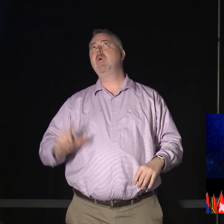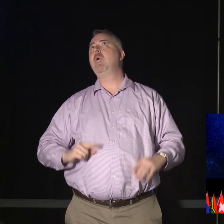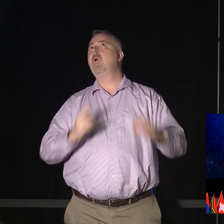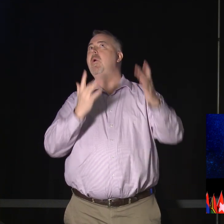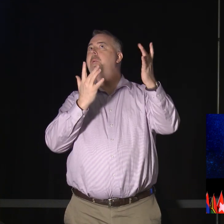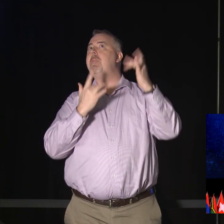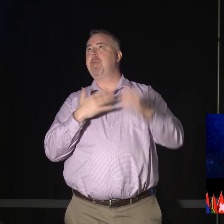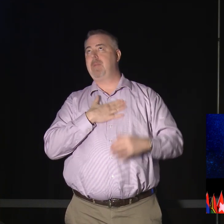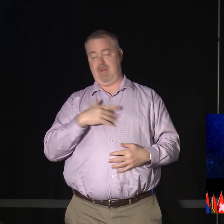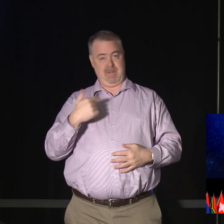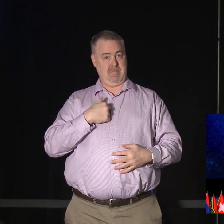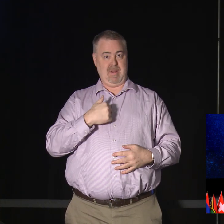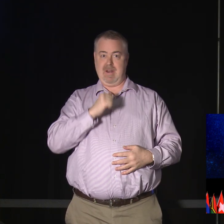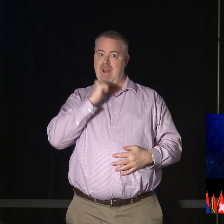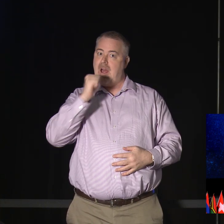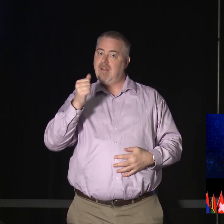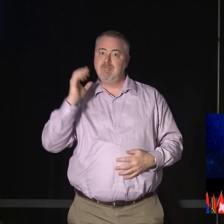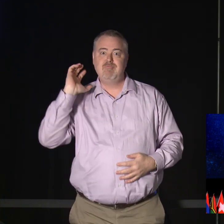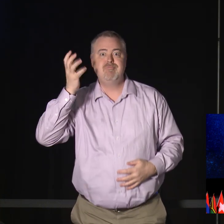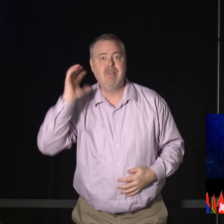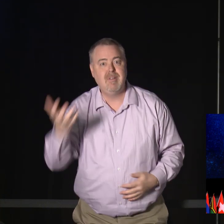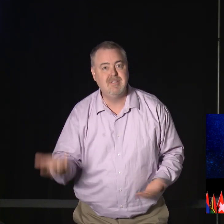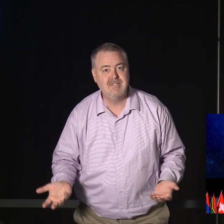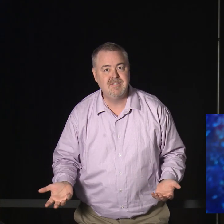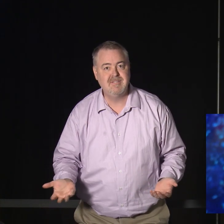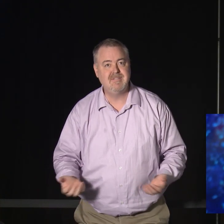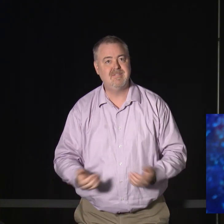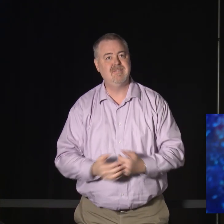So I'm not crazy after all.